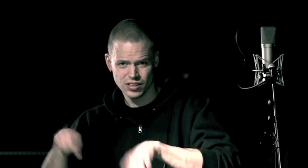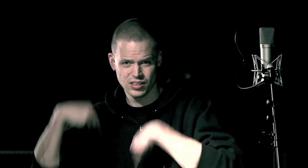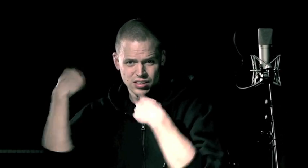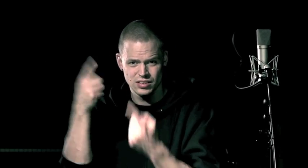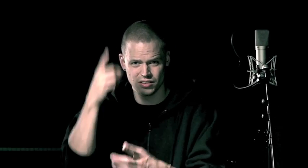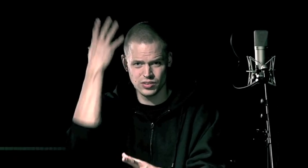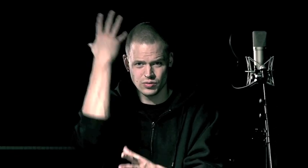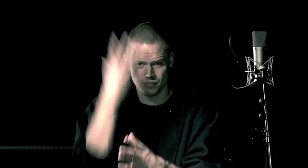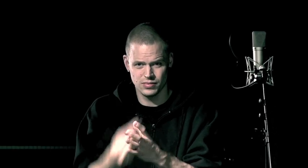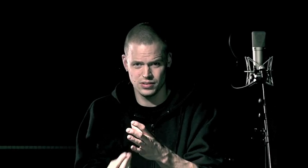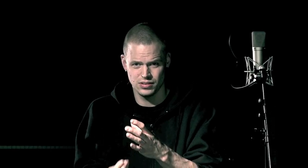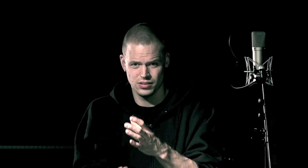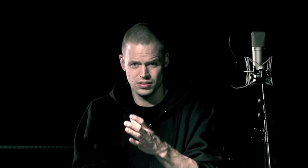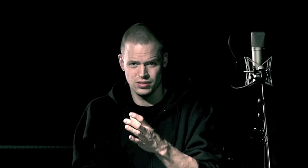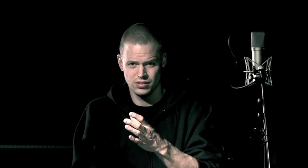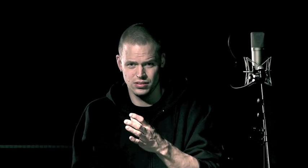message, since you've been missing.